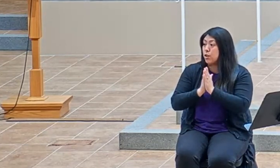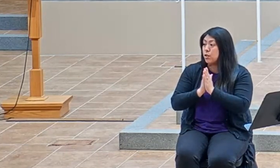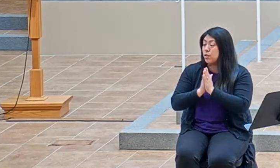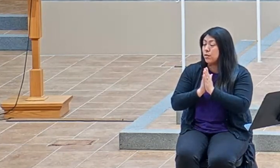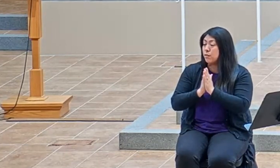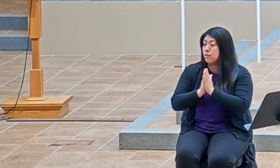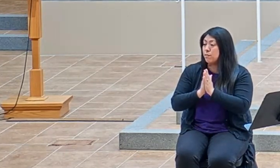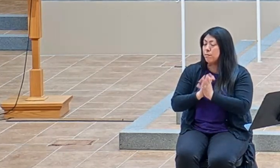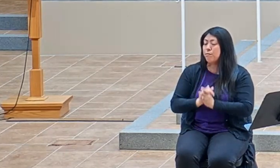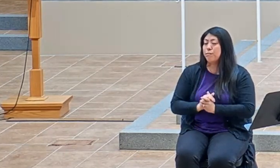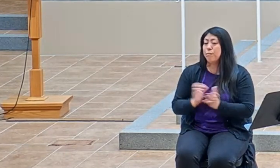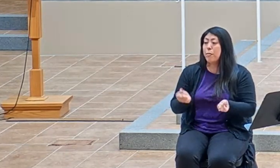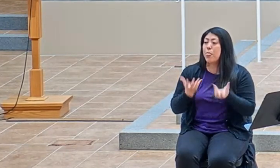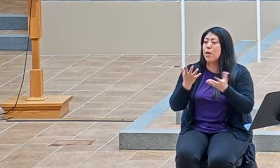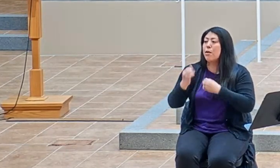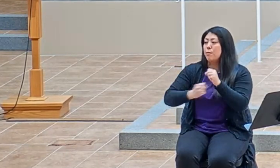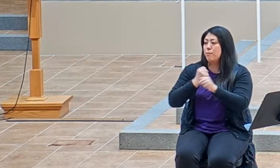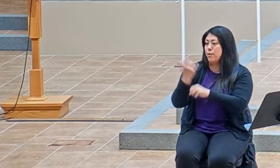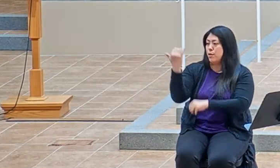Years ago,